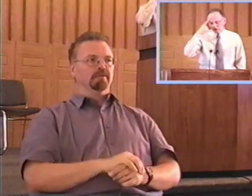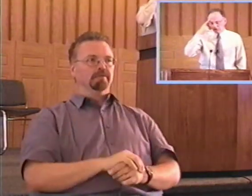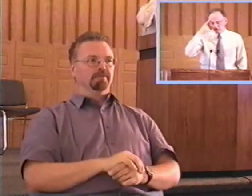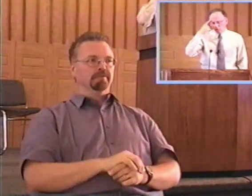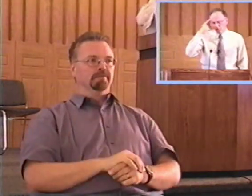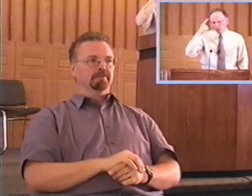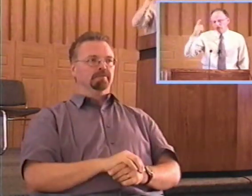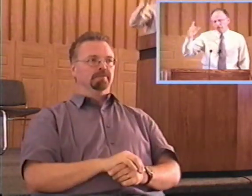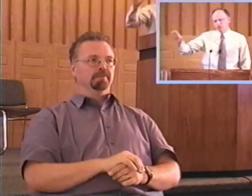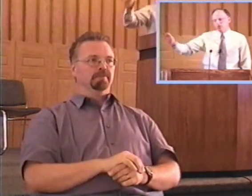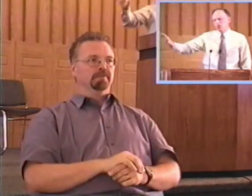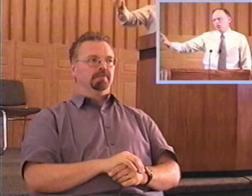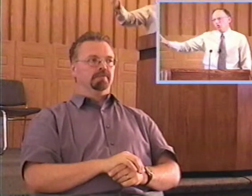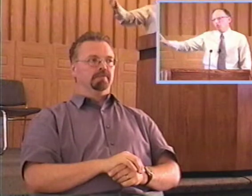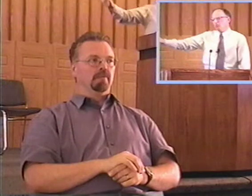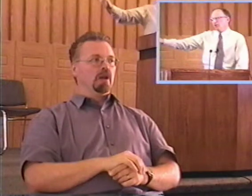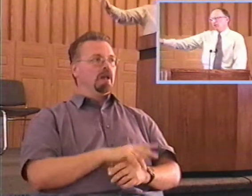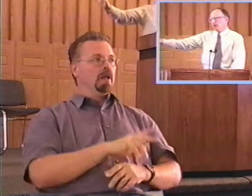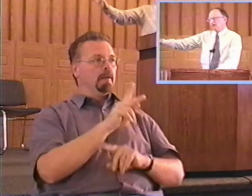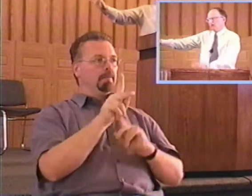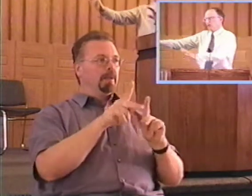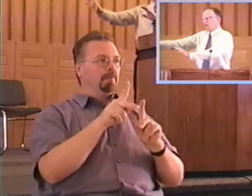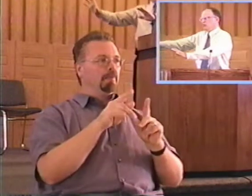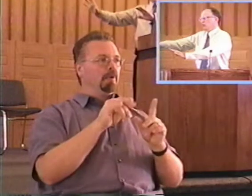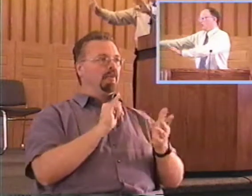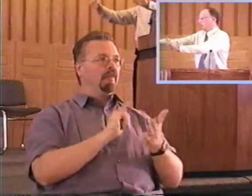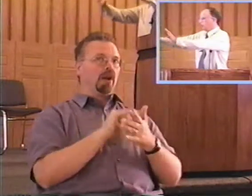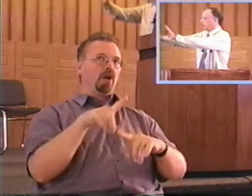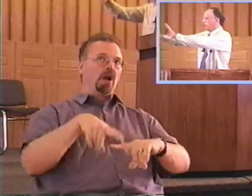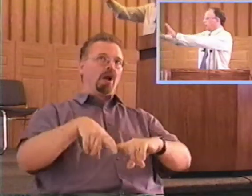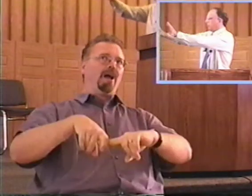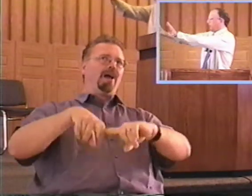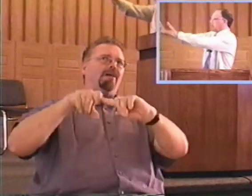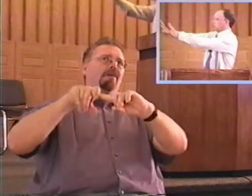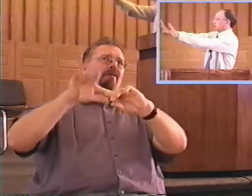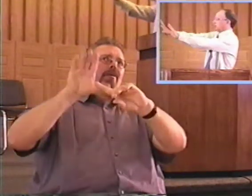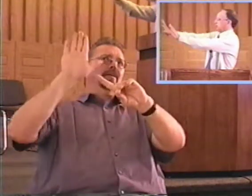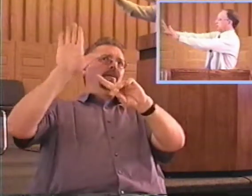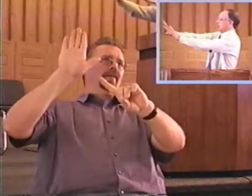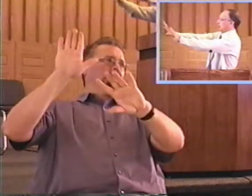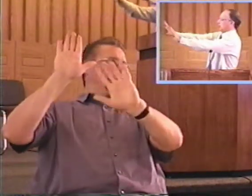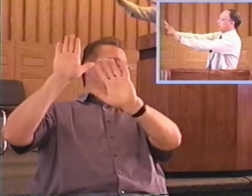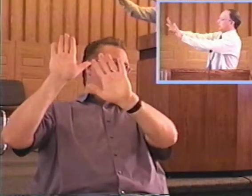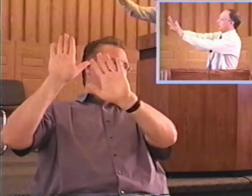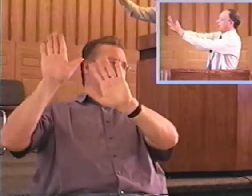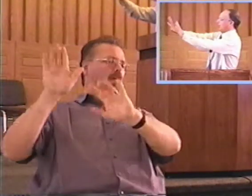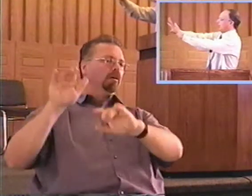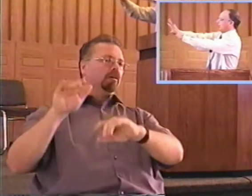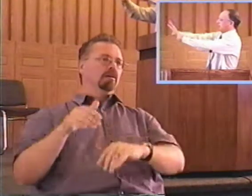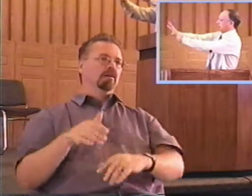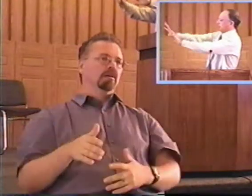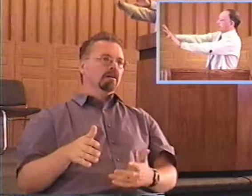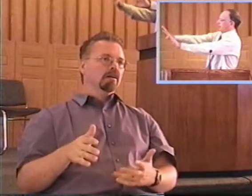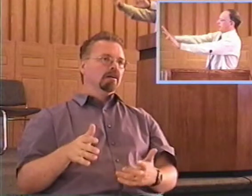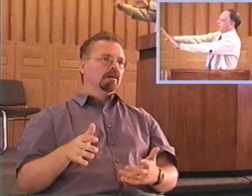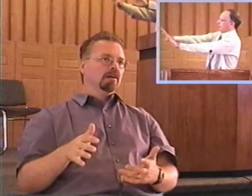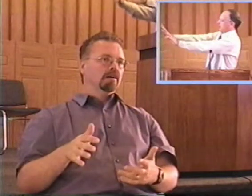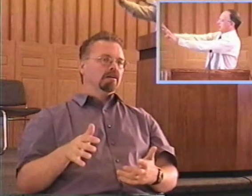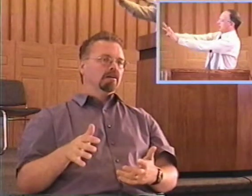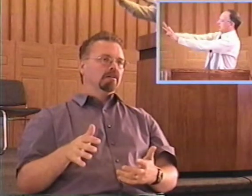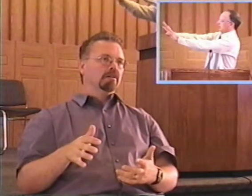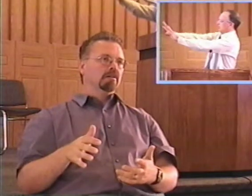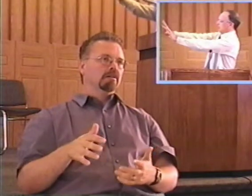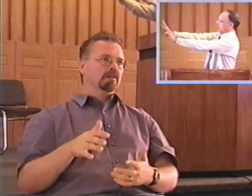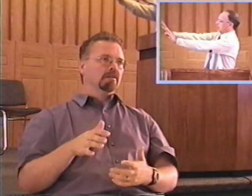Unbelievers, those of you who are holding off Christ, good Reformed Baptist Christian kids, good